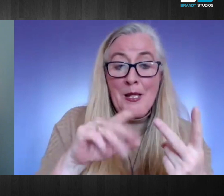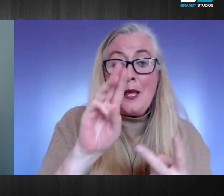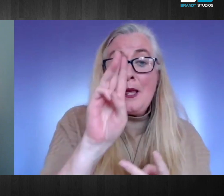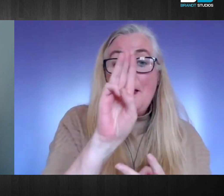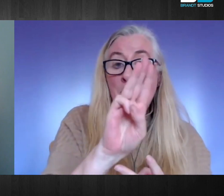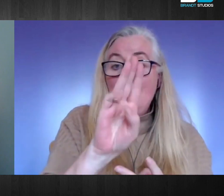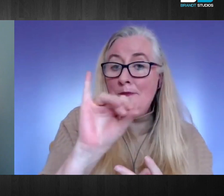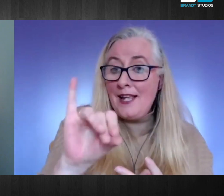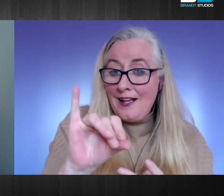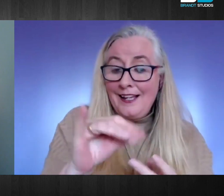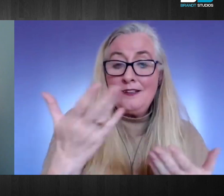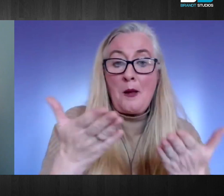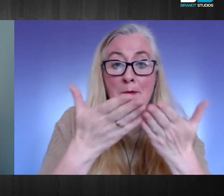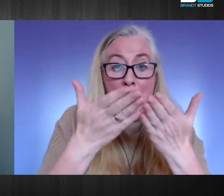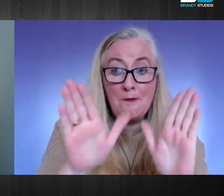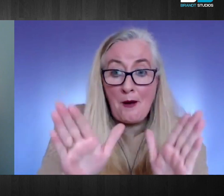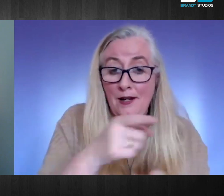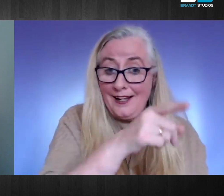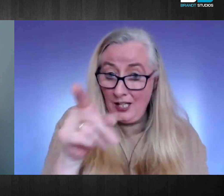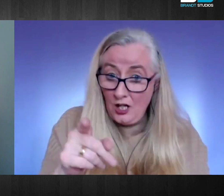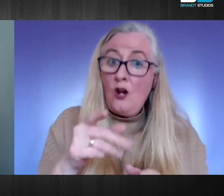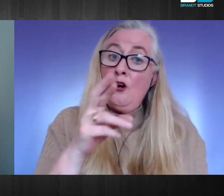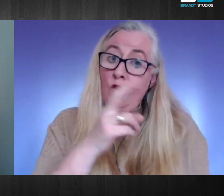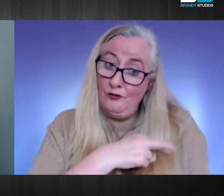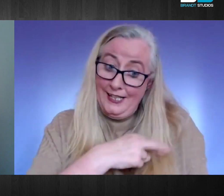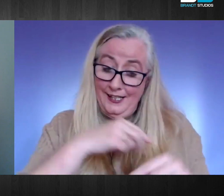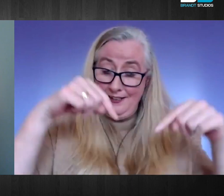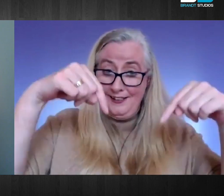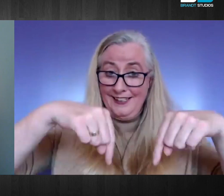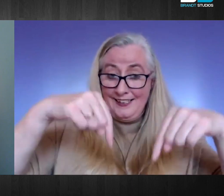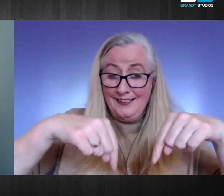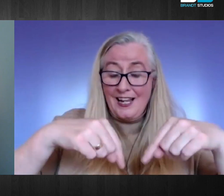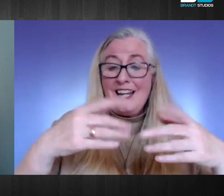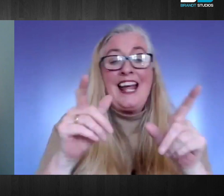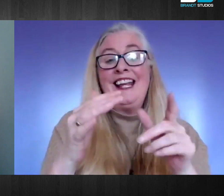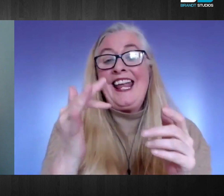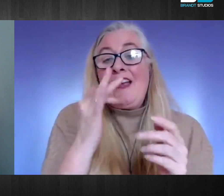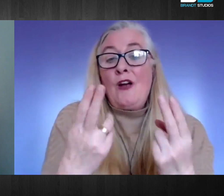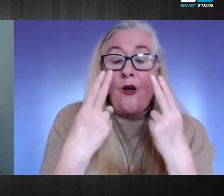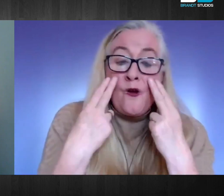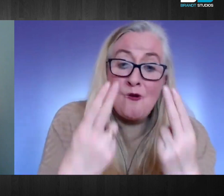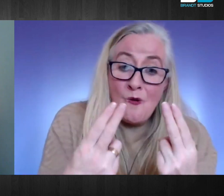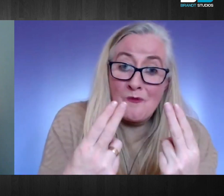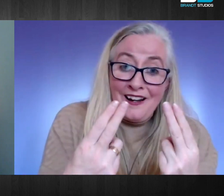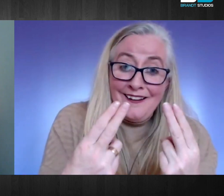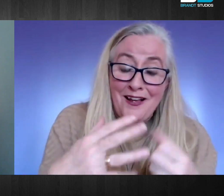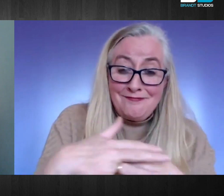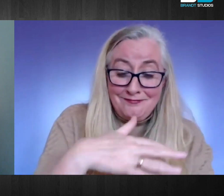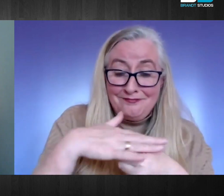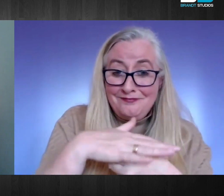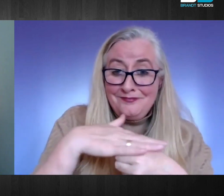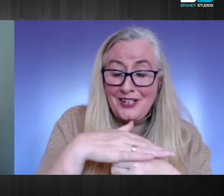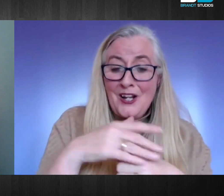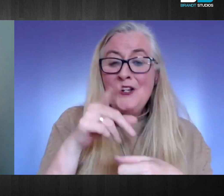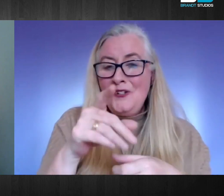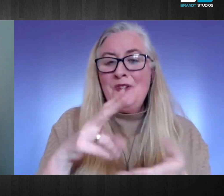public, that it is about, in ordinary circumstances, being able to build your normal relationships, and then